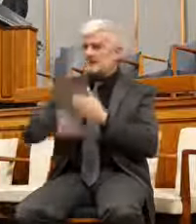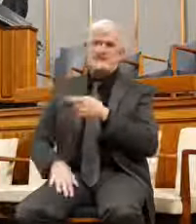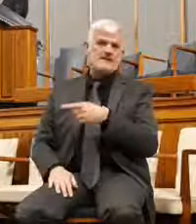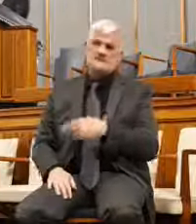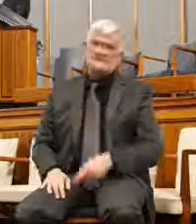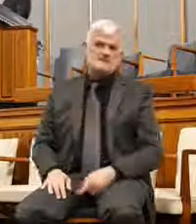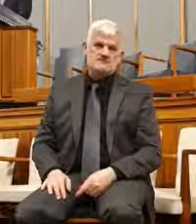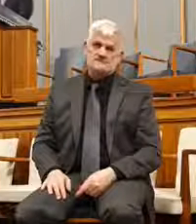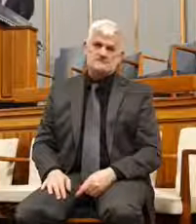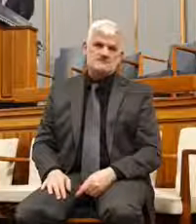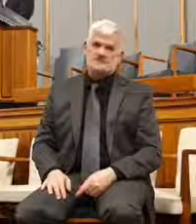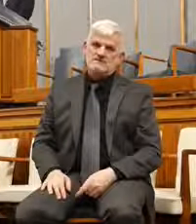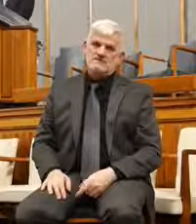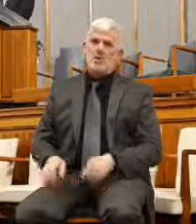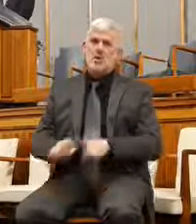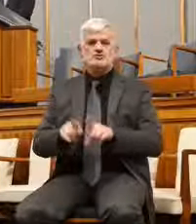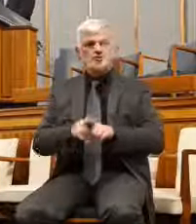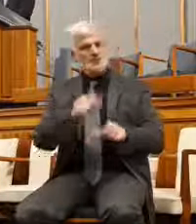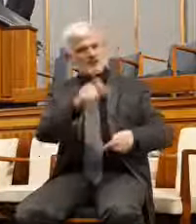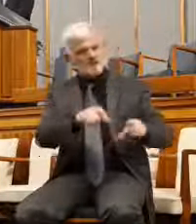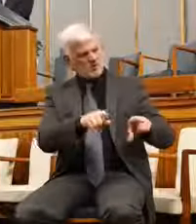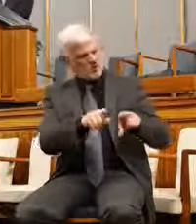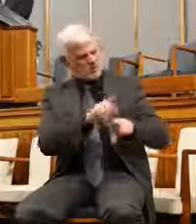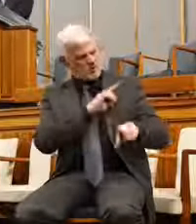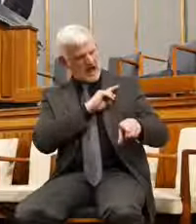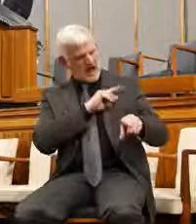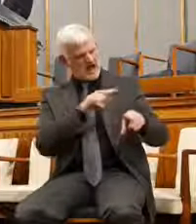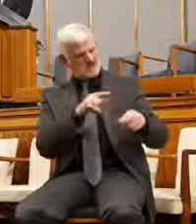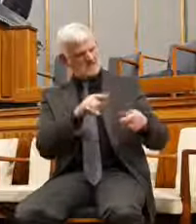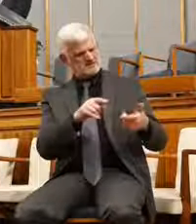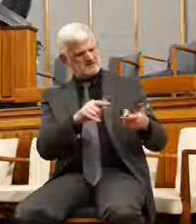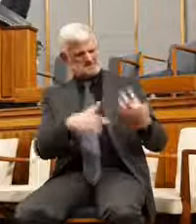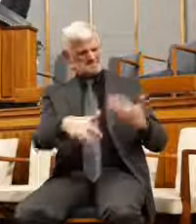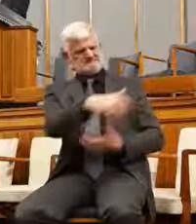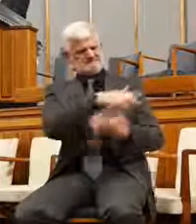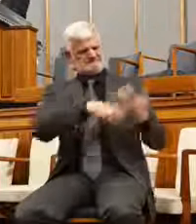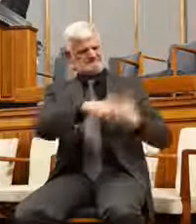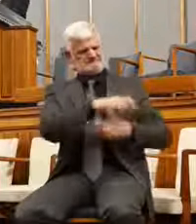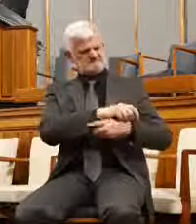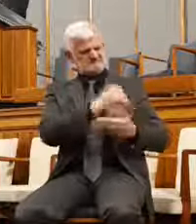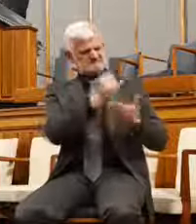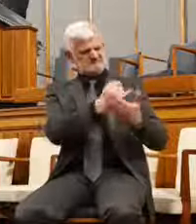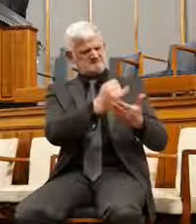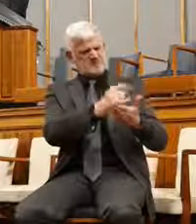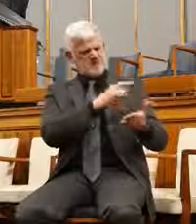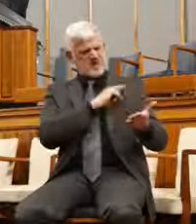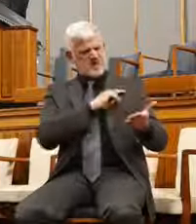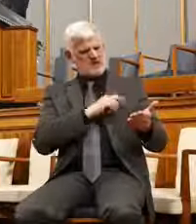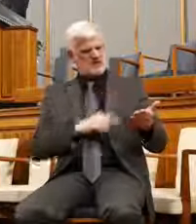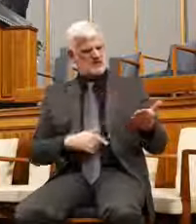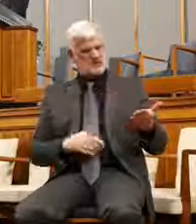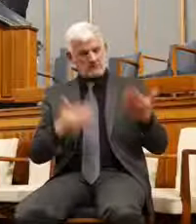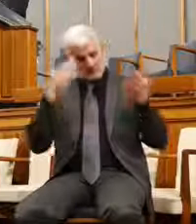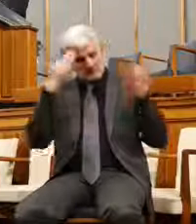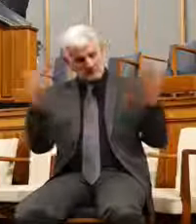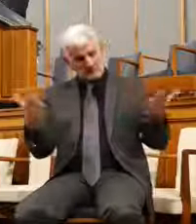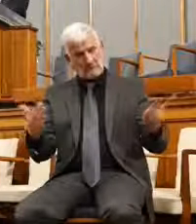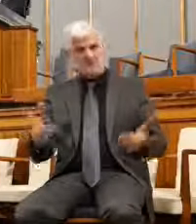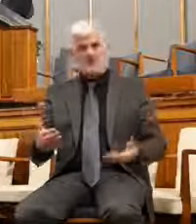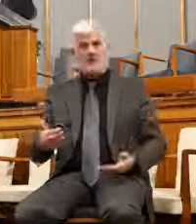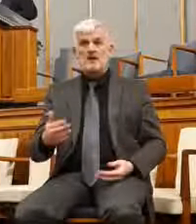of mankind and human nature because you never understand the Bible. You'll never understand God's